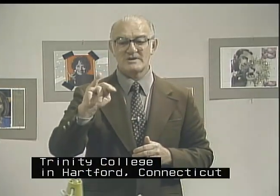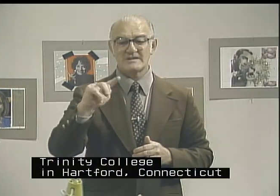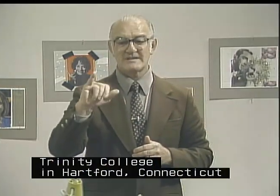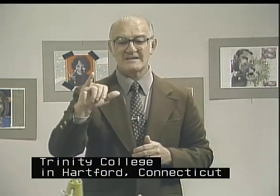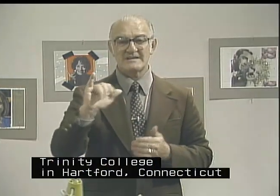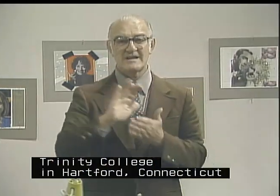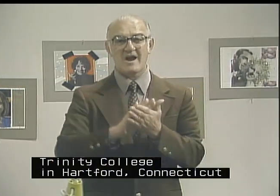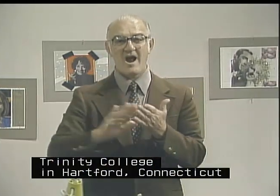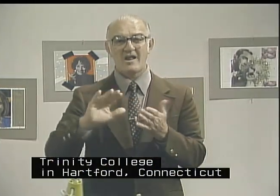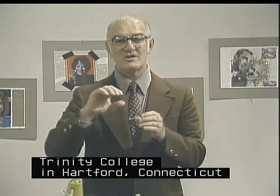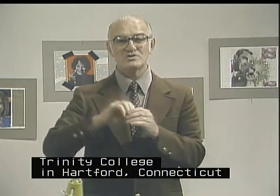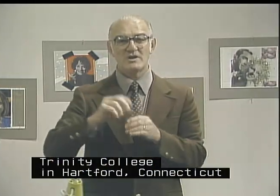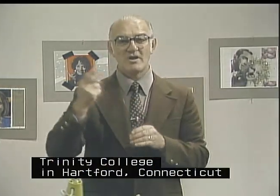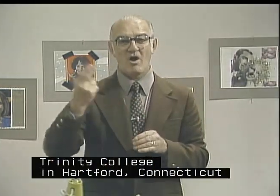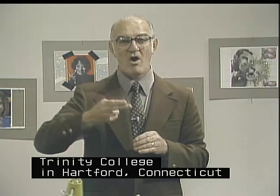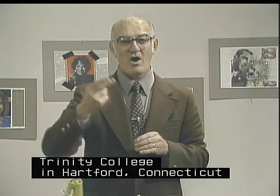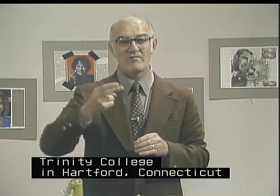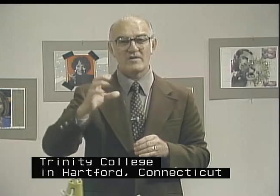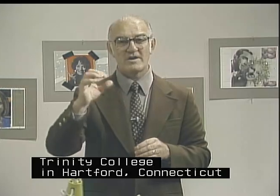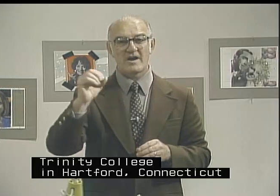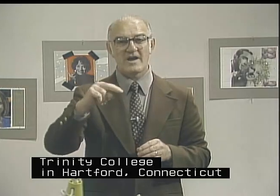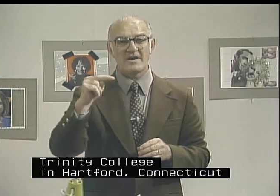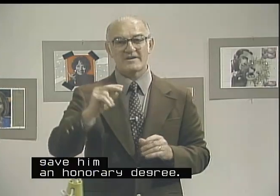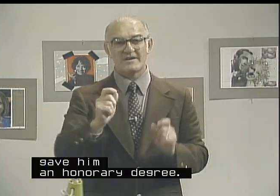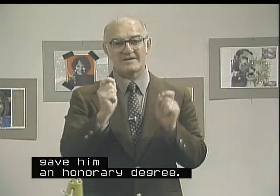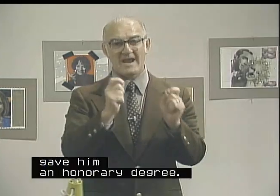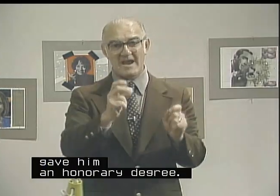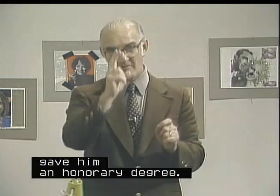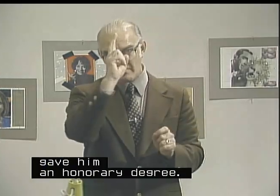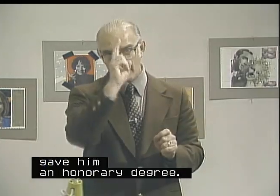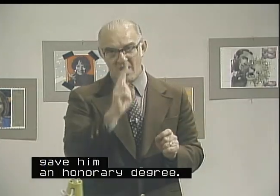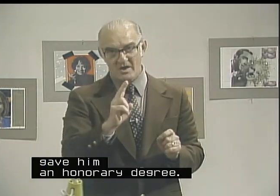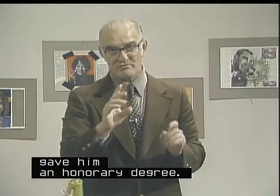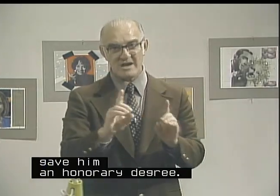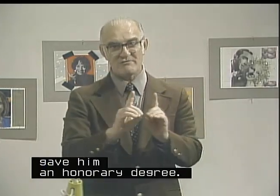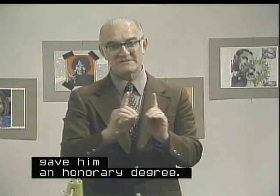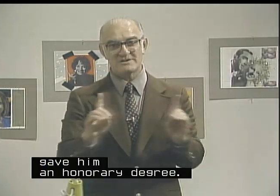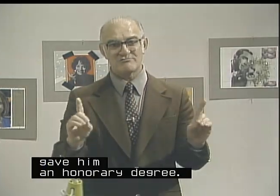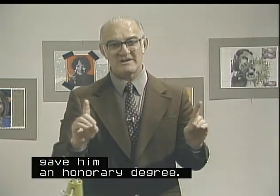Trinity College in Hartford, Connecticut gave him an honorary degree.